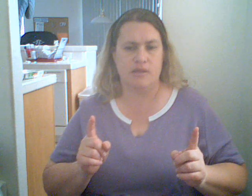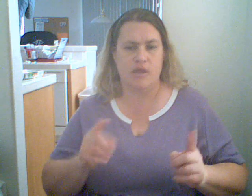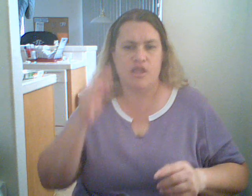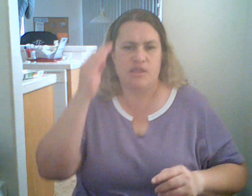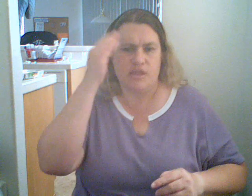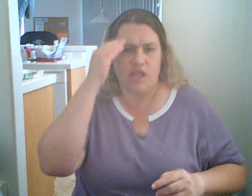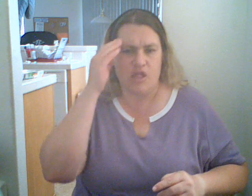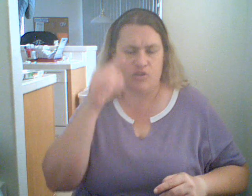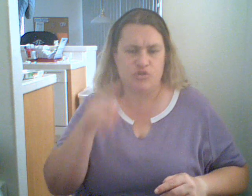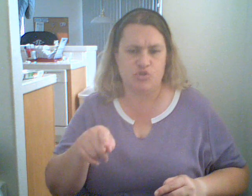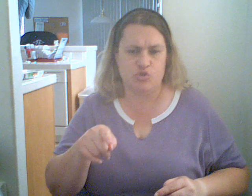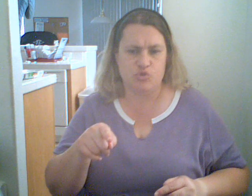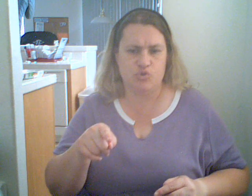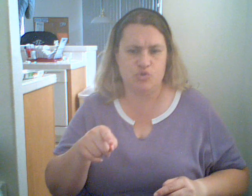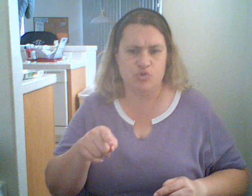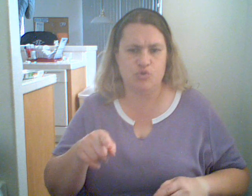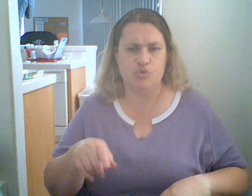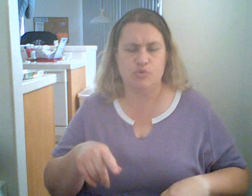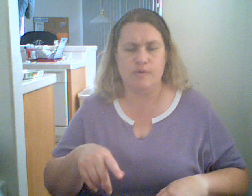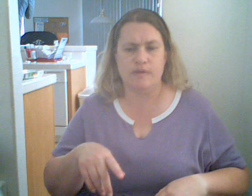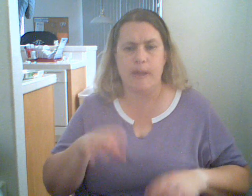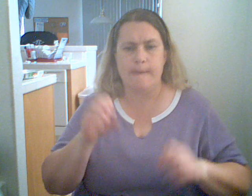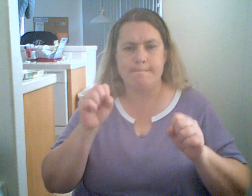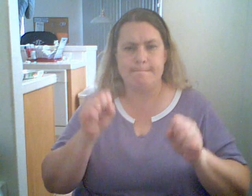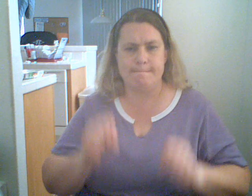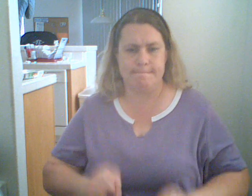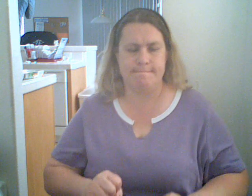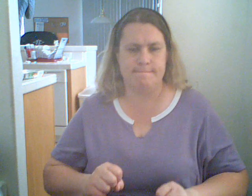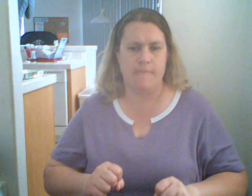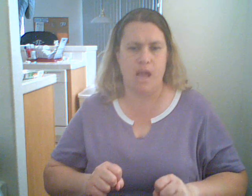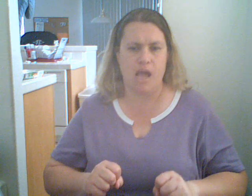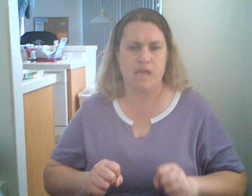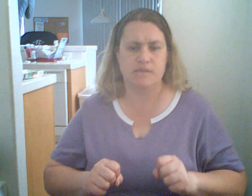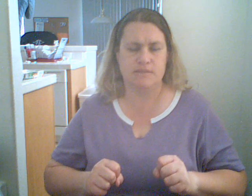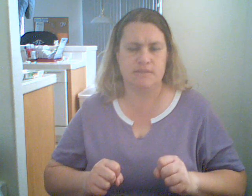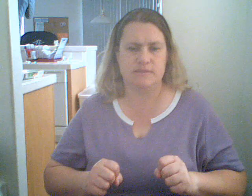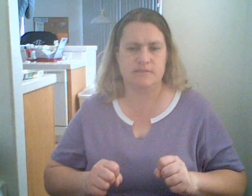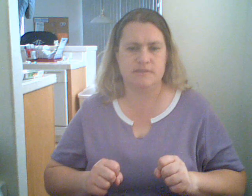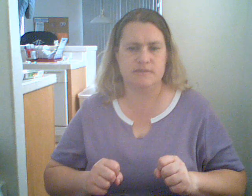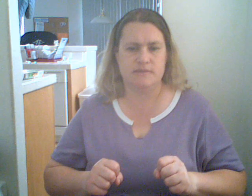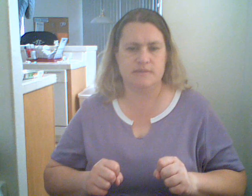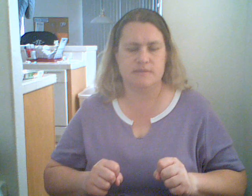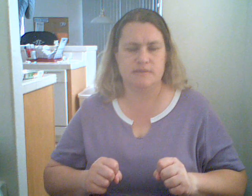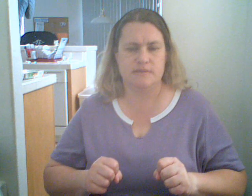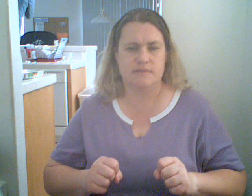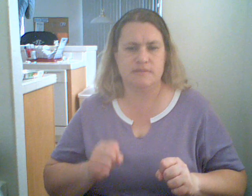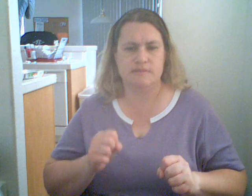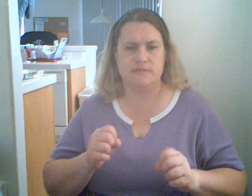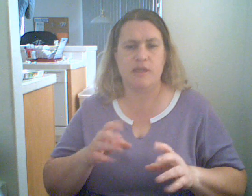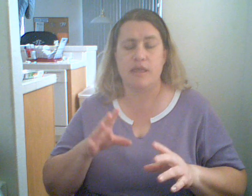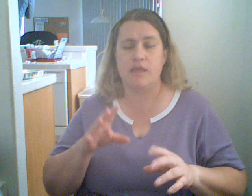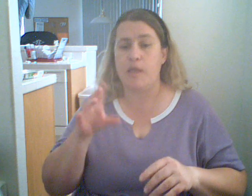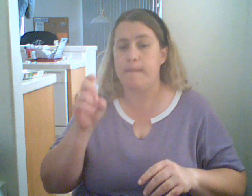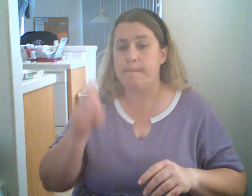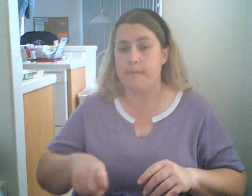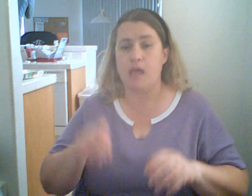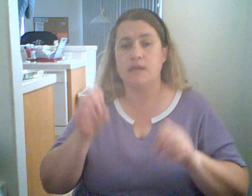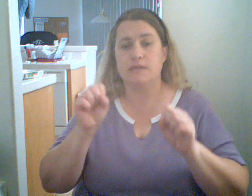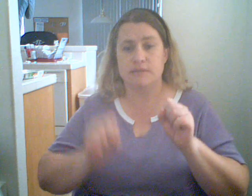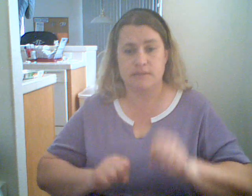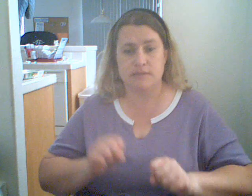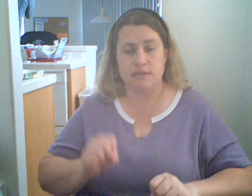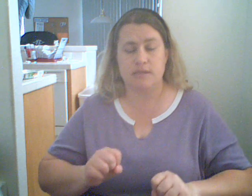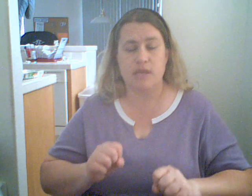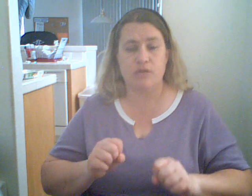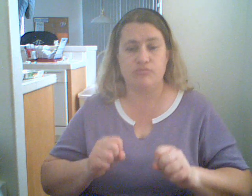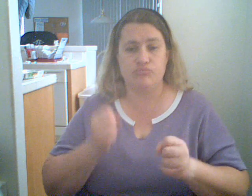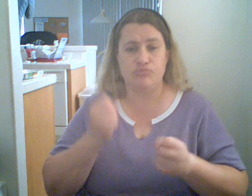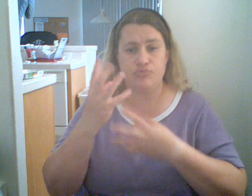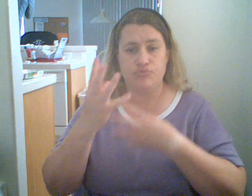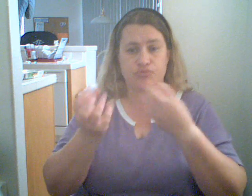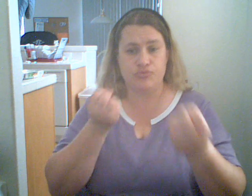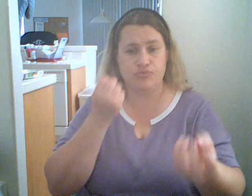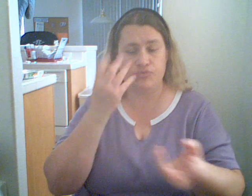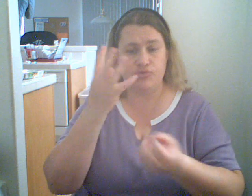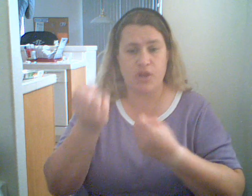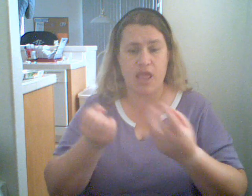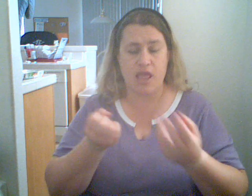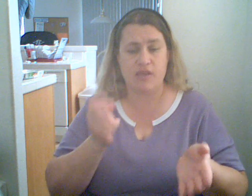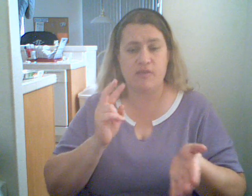to be able to demonstrate that you understand. Not just produce it on your hand, but that you understand it and could explain things. So some of the skills